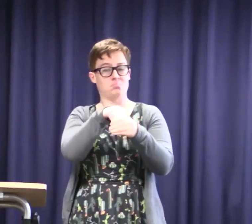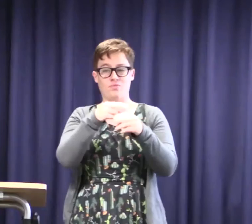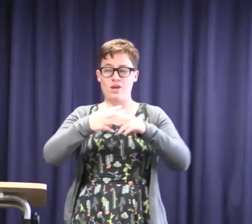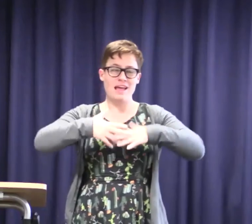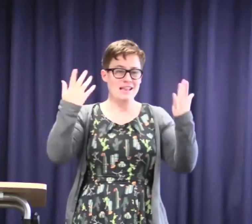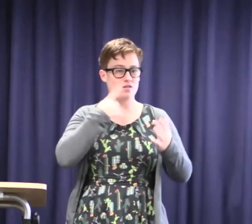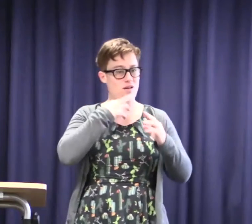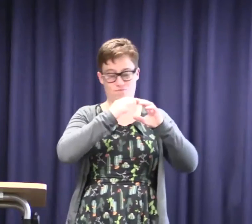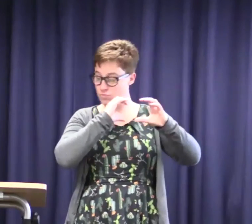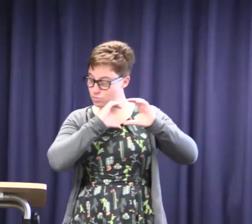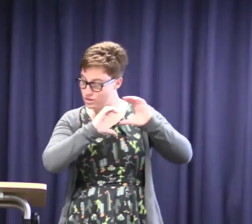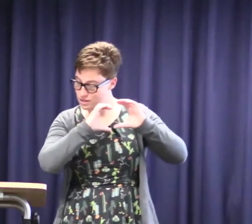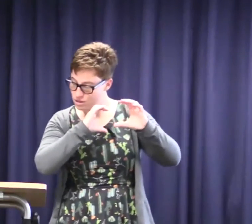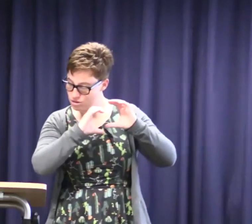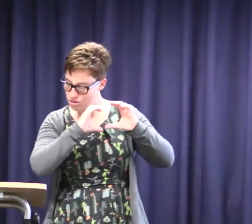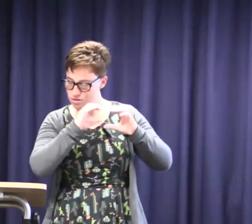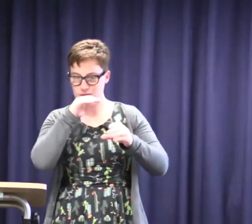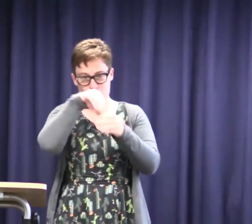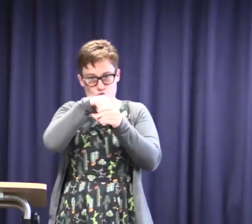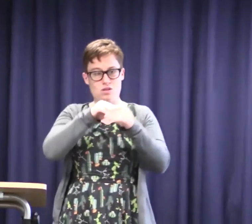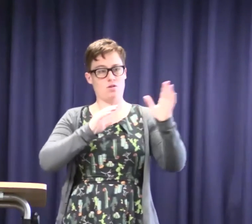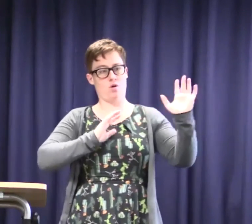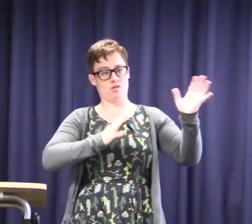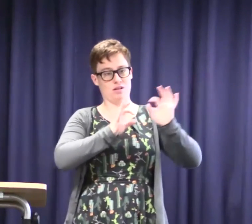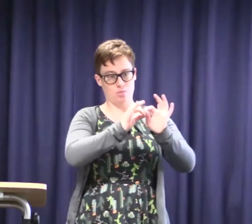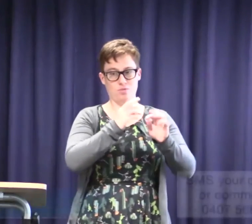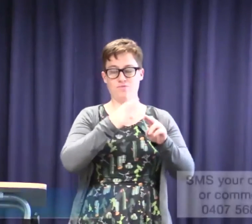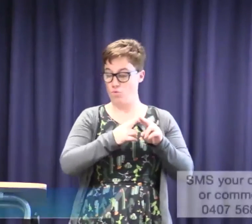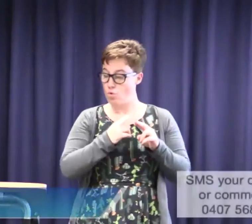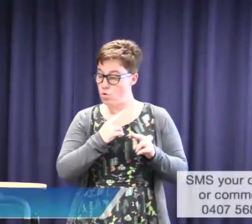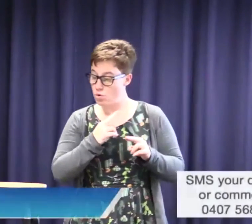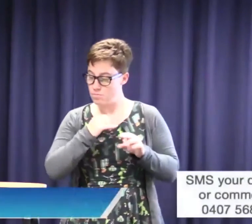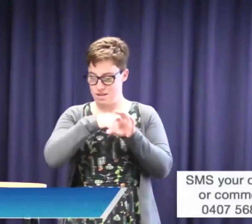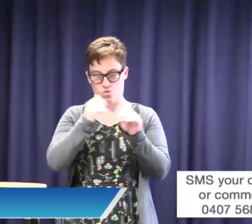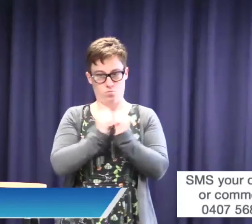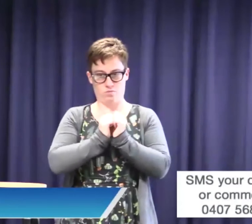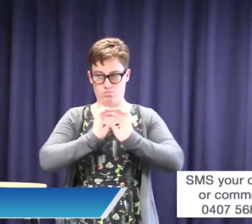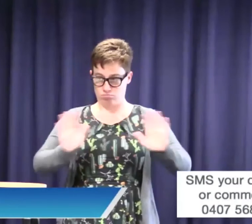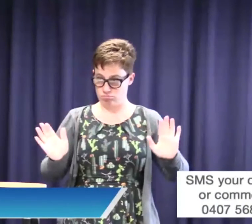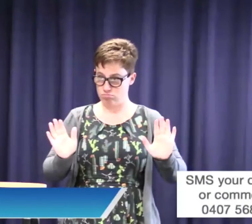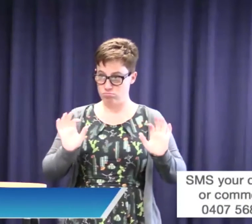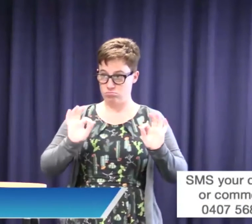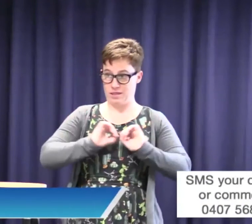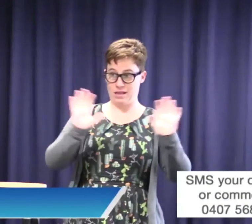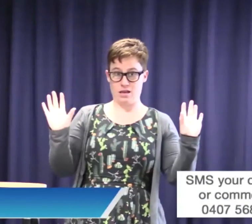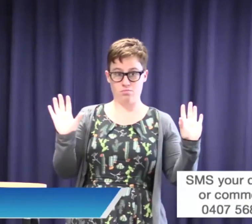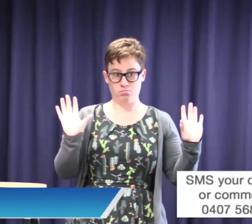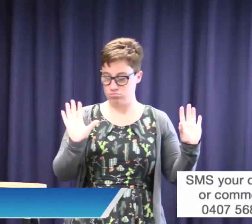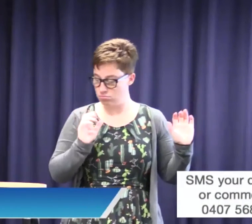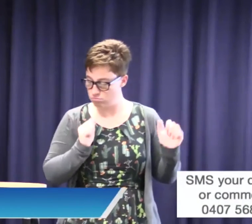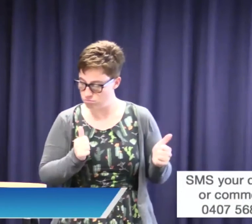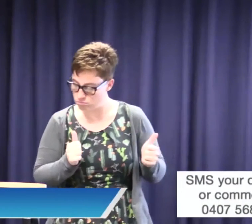supports. Secondly, this can be used for any form of communication, including purchase of Auslan for medical appointments.